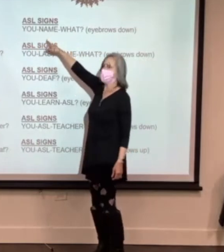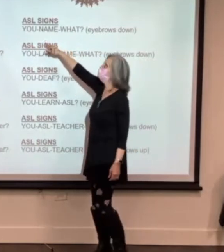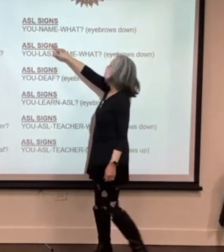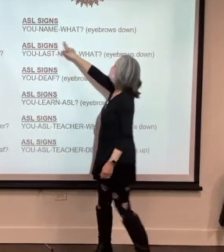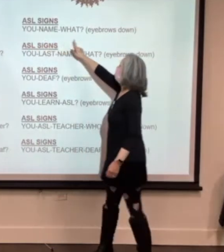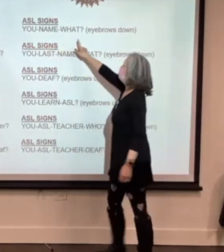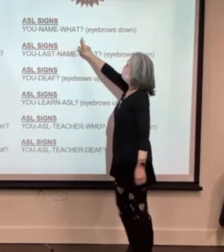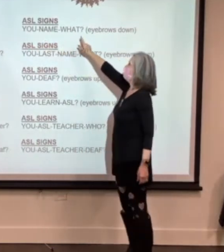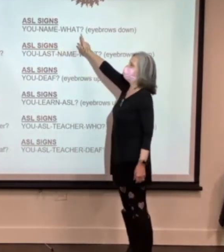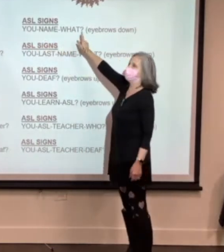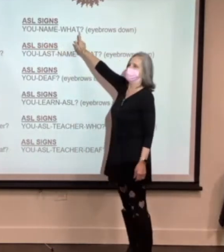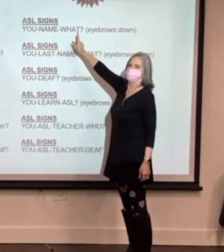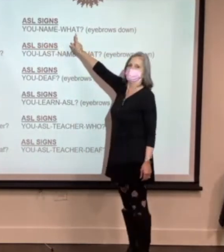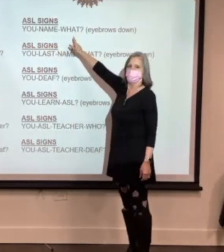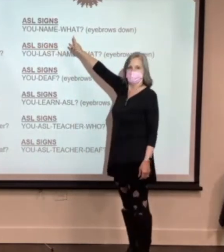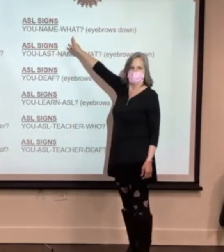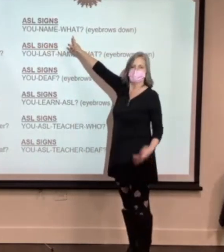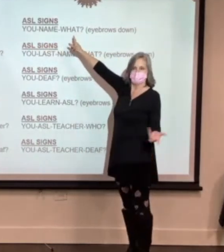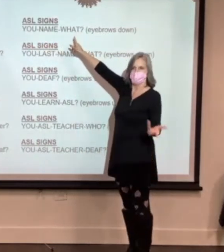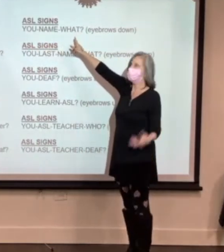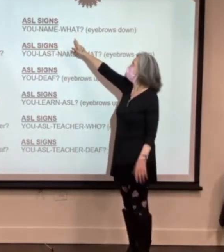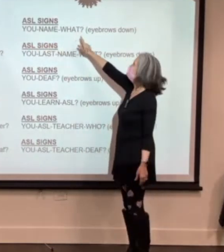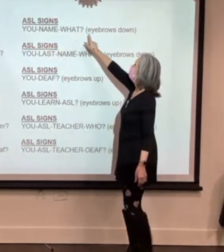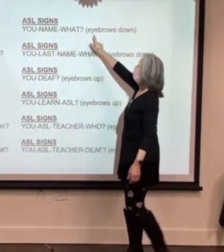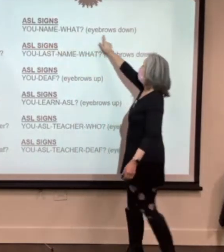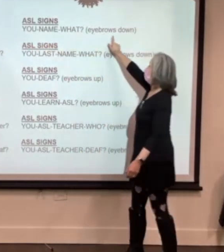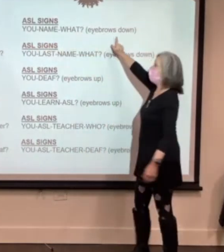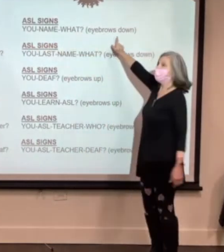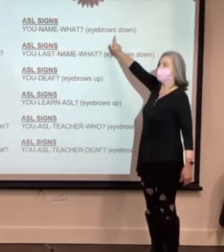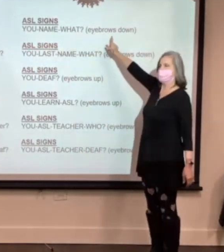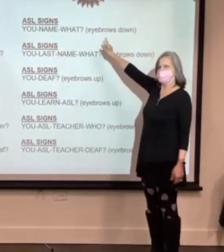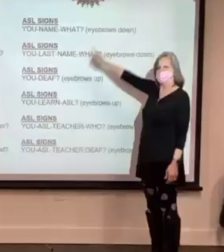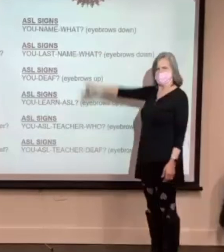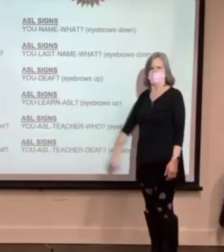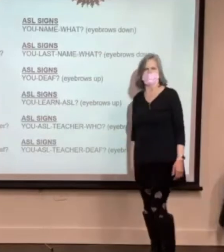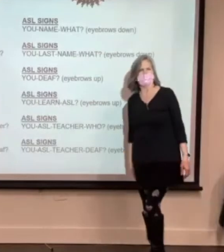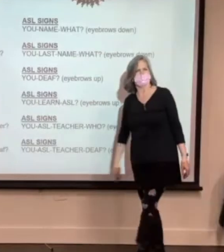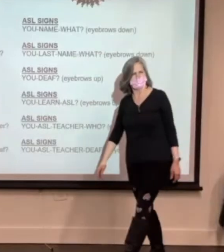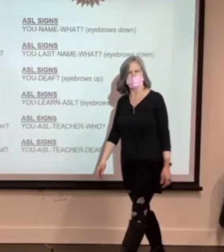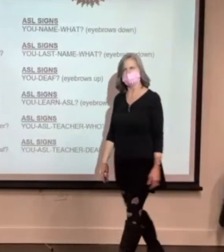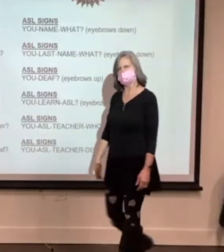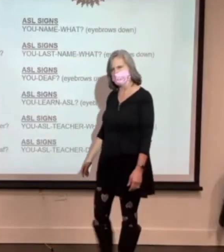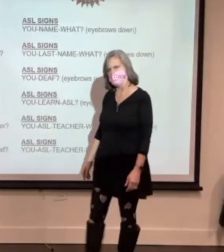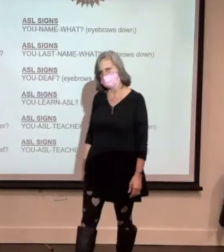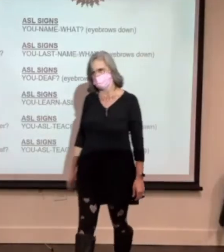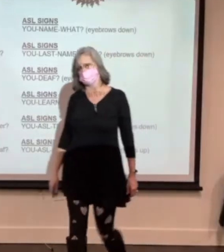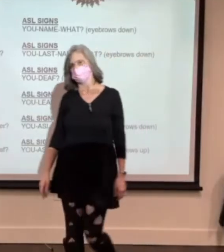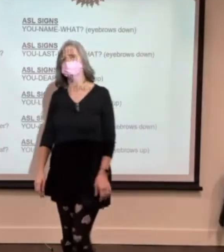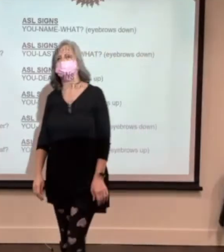name, and then you're going to put the word what in there, the sign what. And then your eyebrows are going to go down to show that it's a WH question. So this is what it